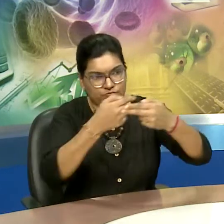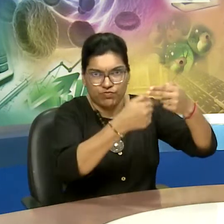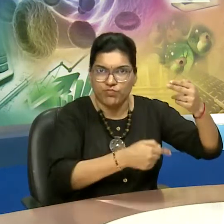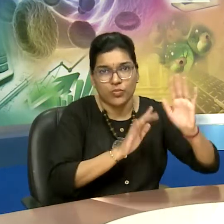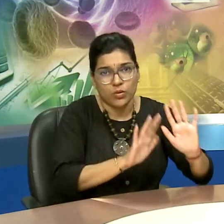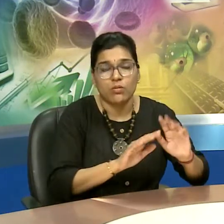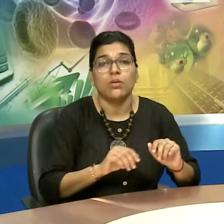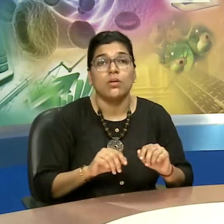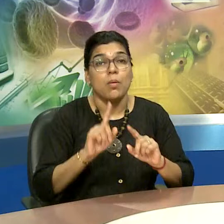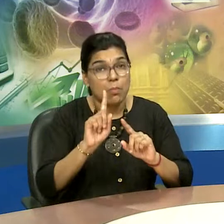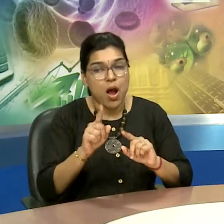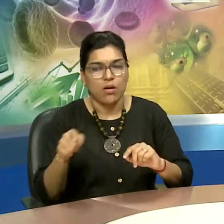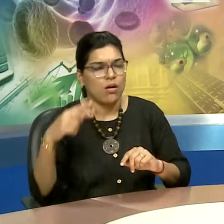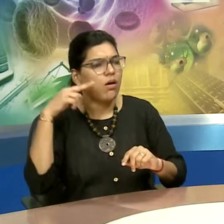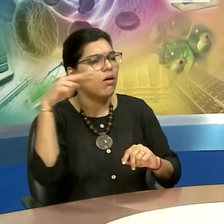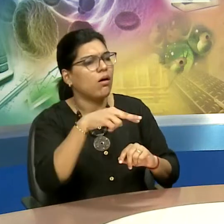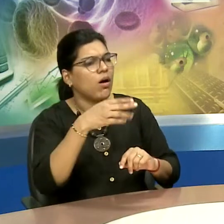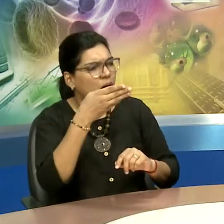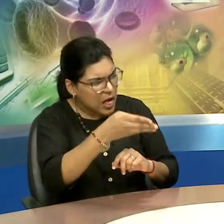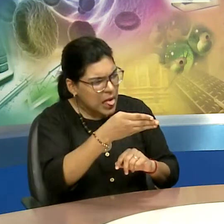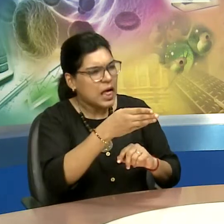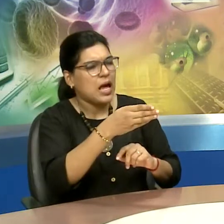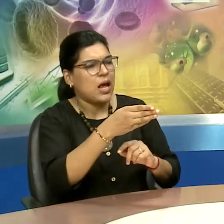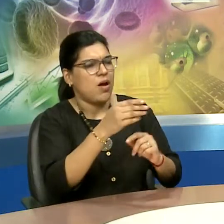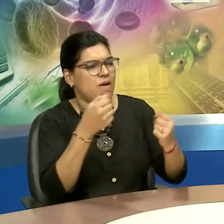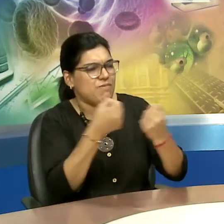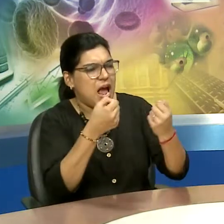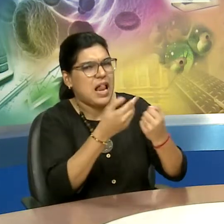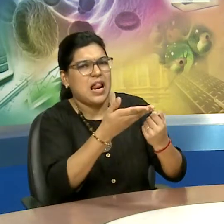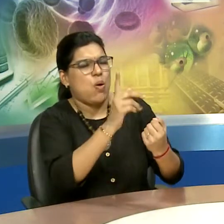within their sphere of activity